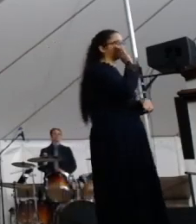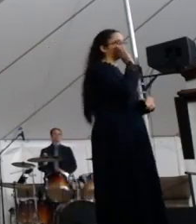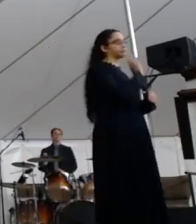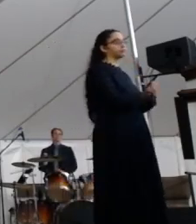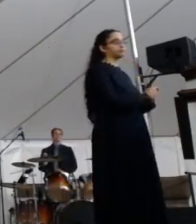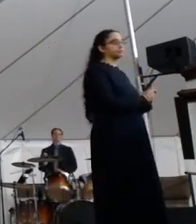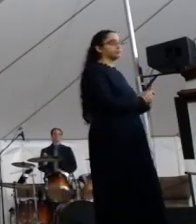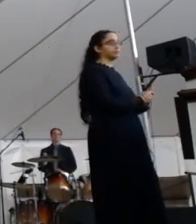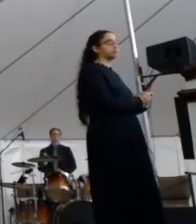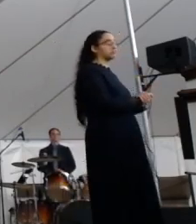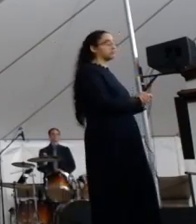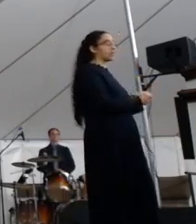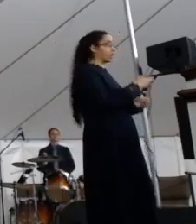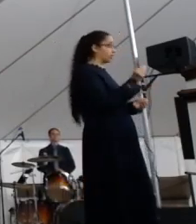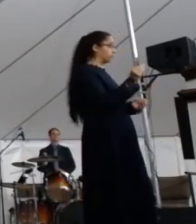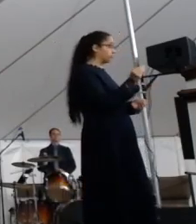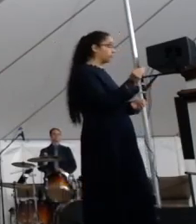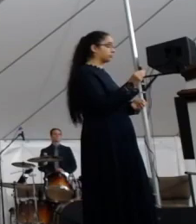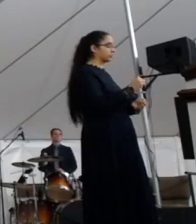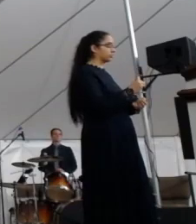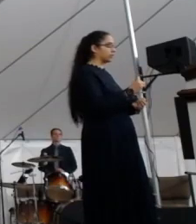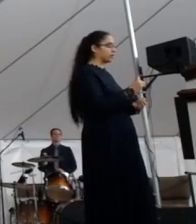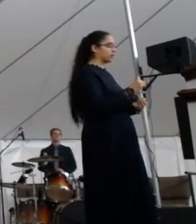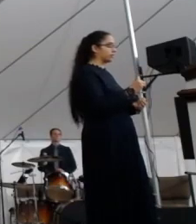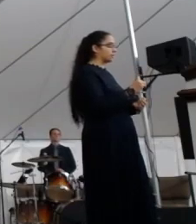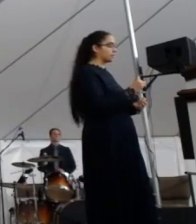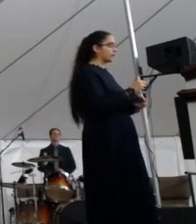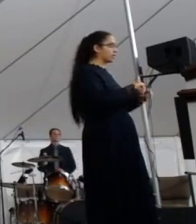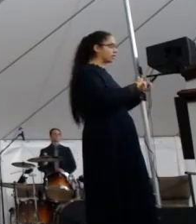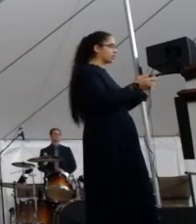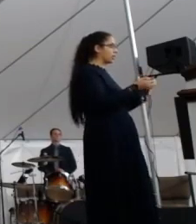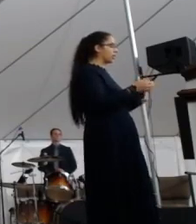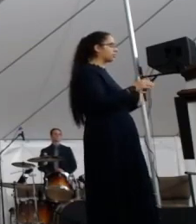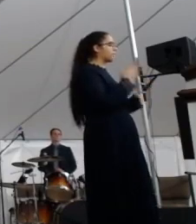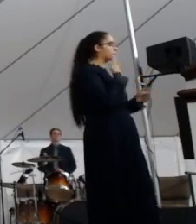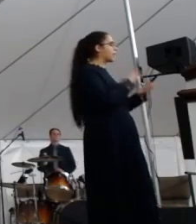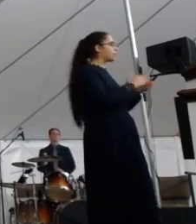And it's also a skewed way you see yourself.